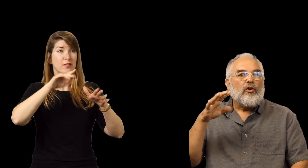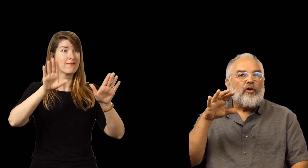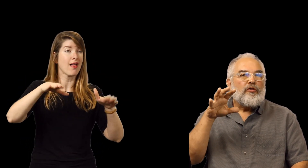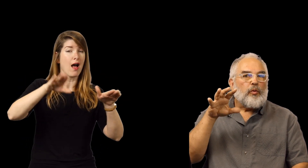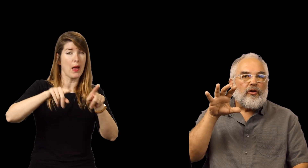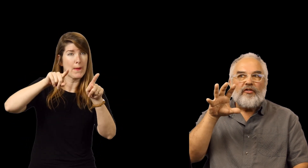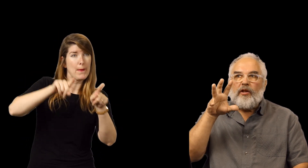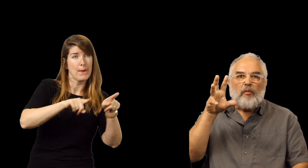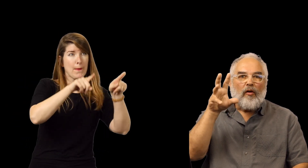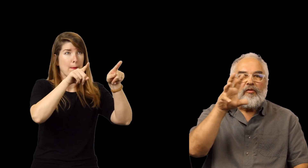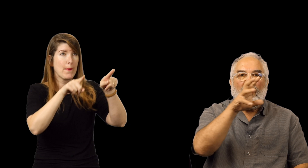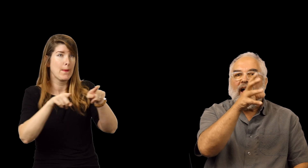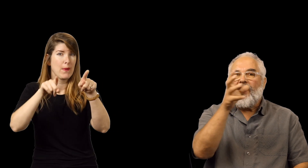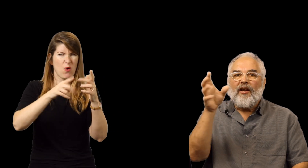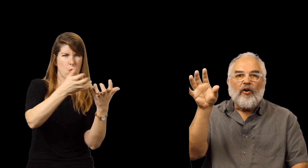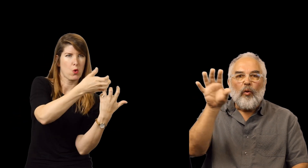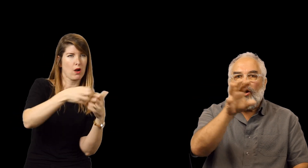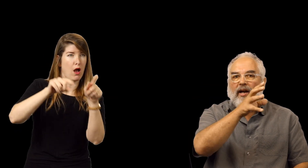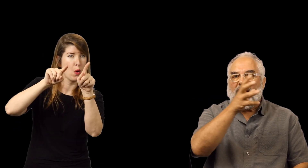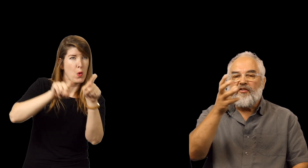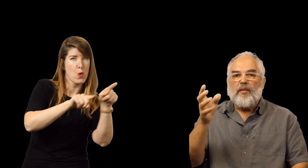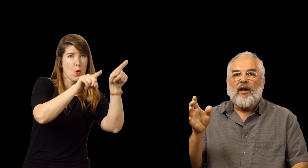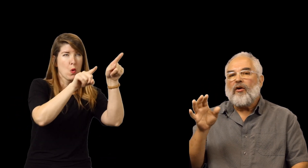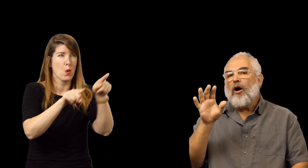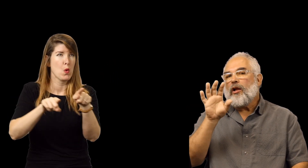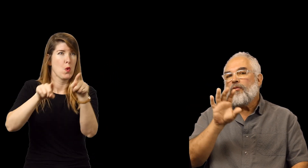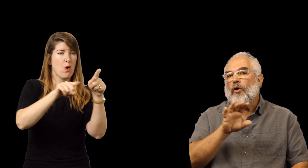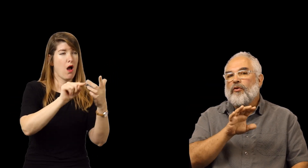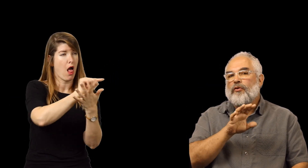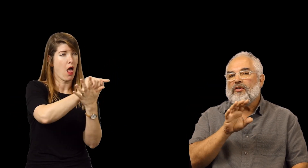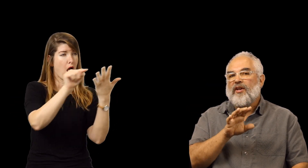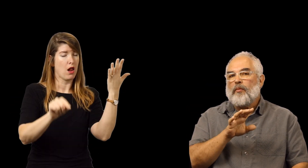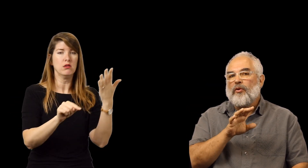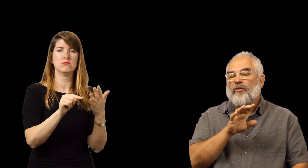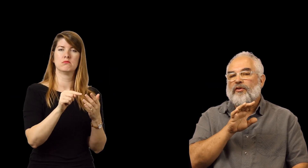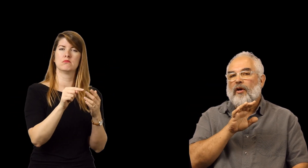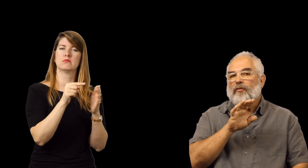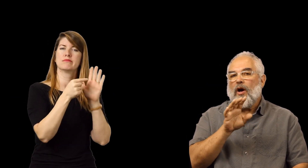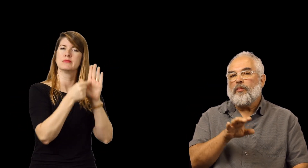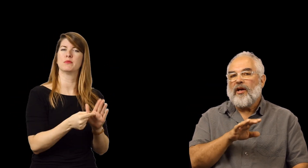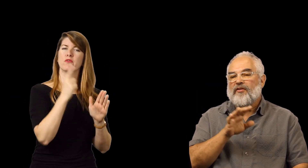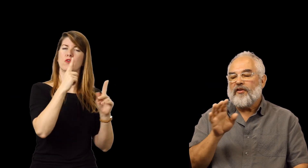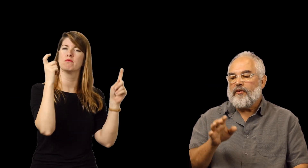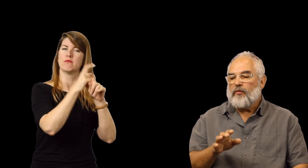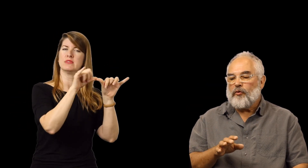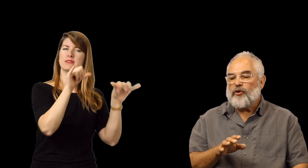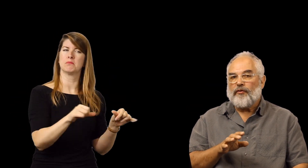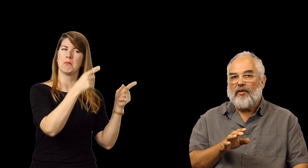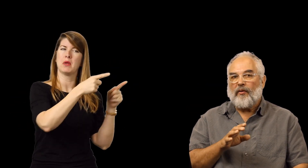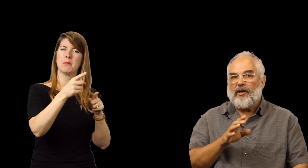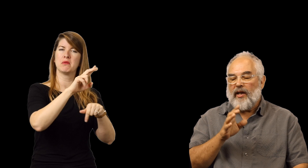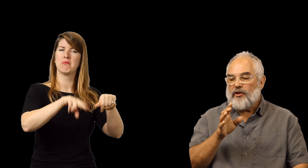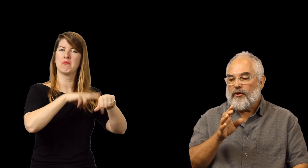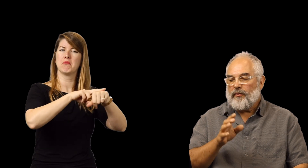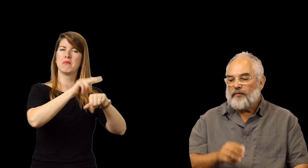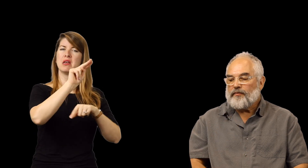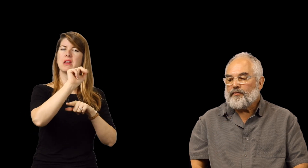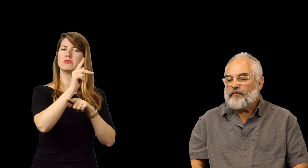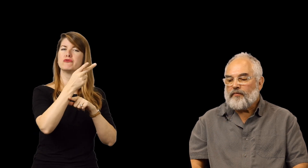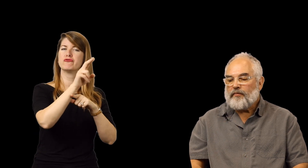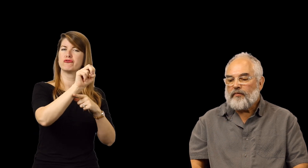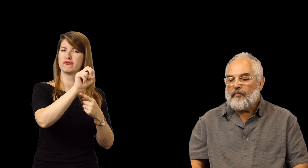groups of birds where you see them all flying in an organized manner. All of those are examples of complex systems which are found in